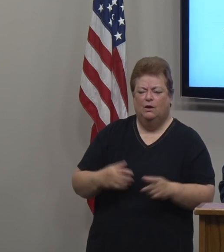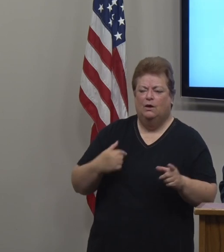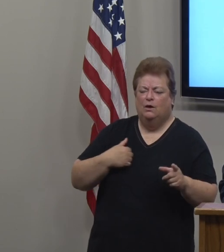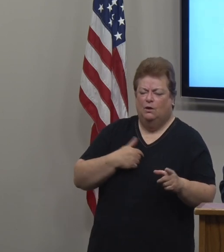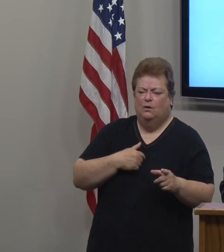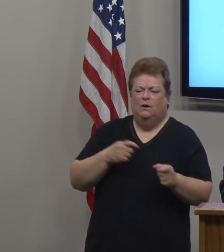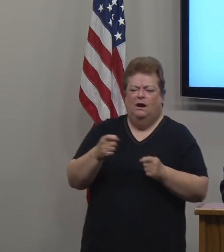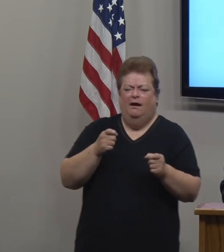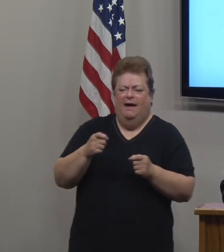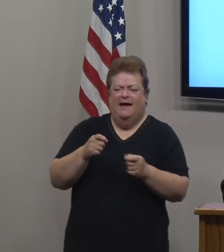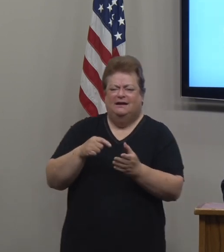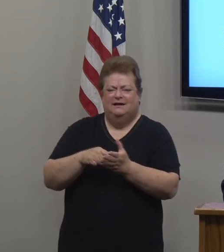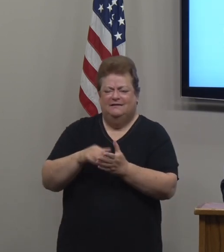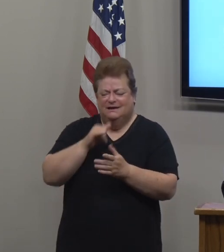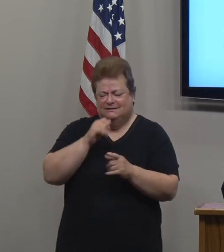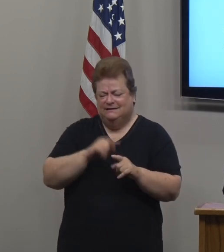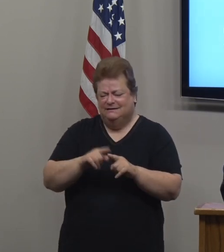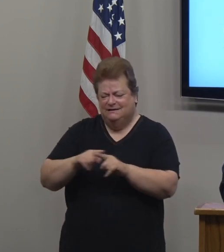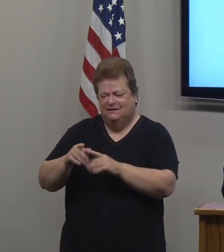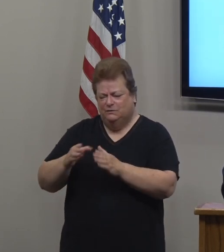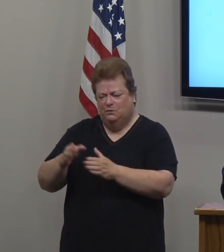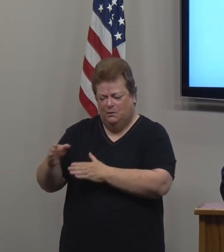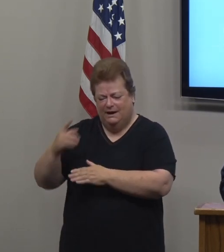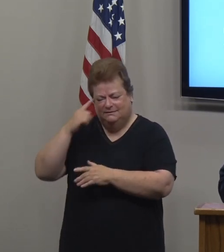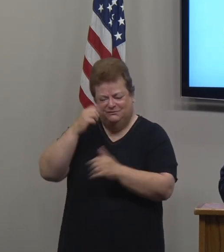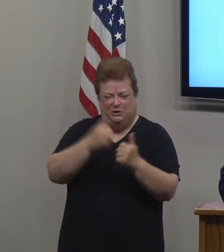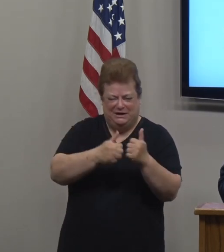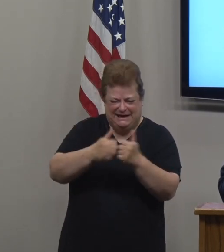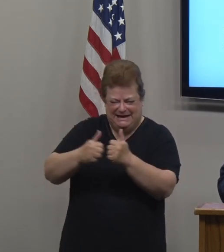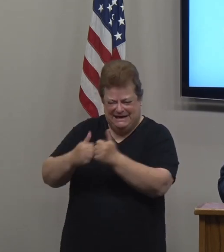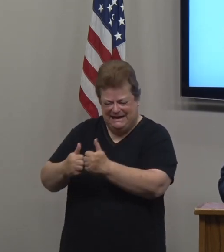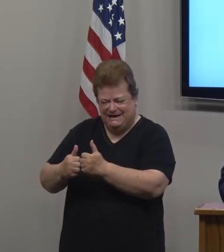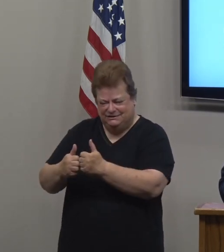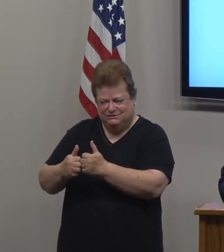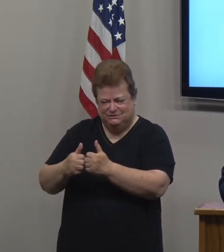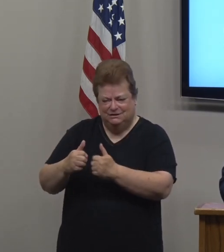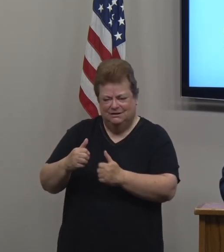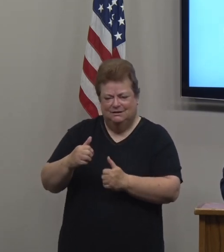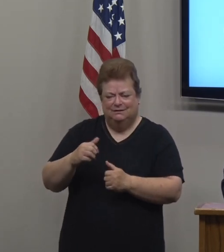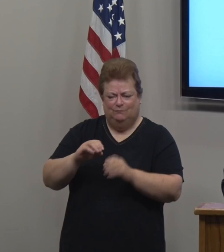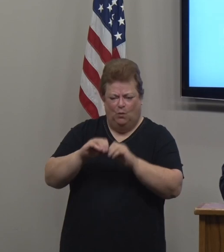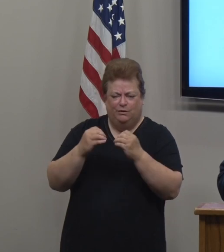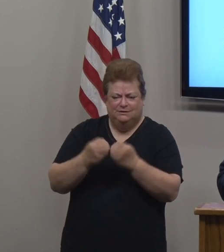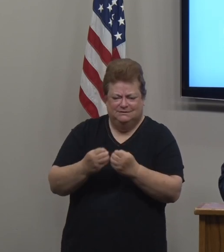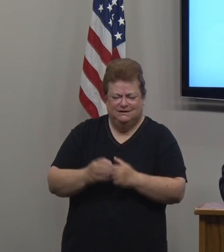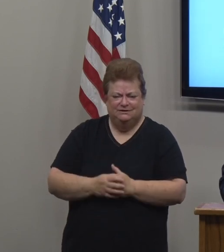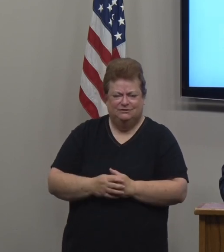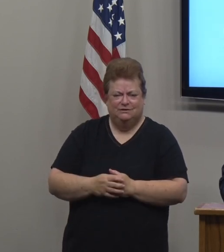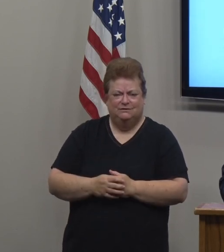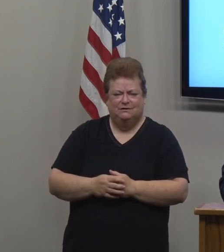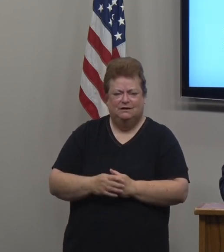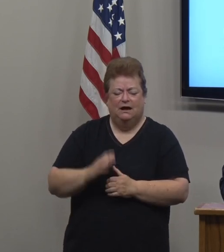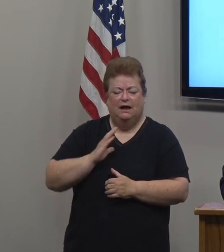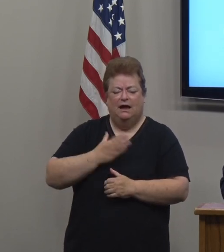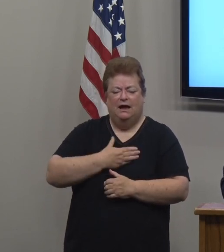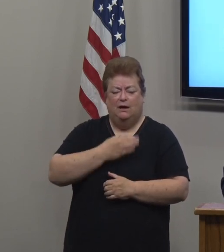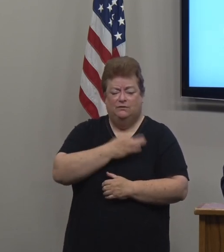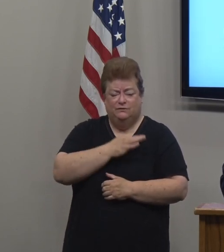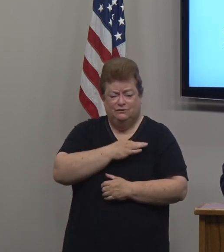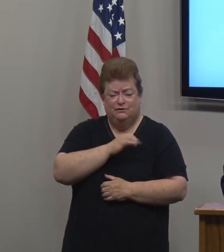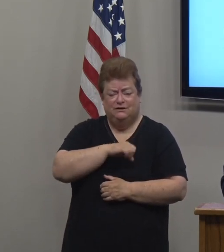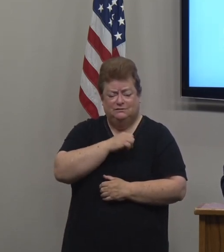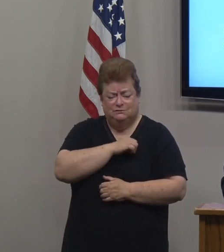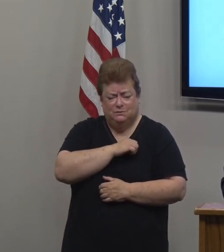various ways. So every Greek organization, just a few things for clarity here, first of all, our Greek